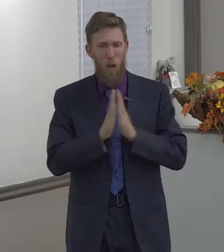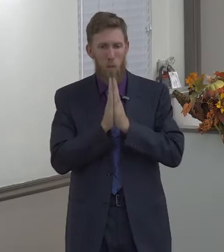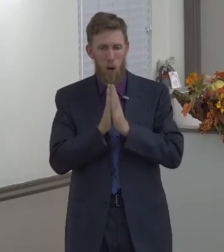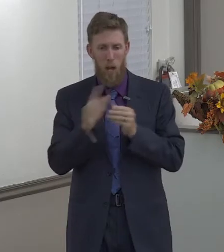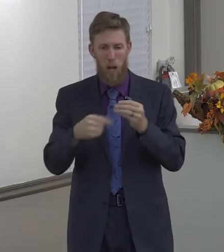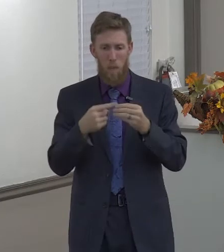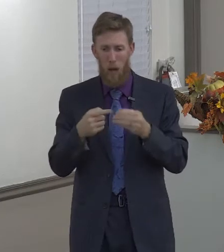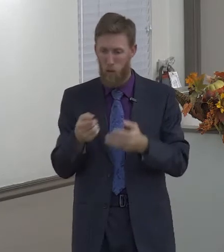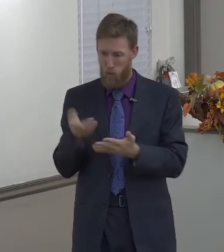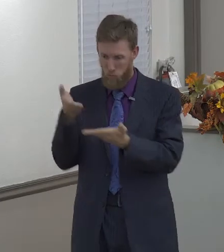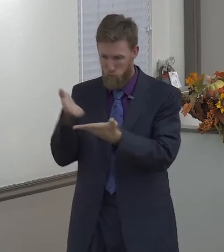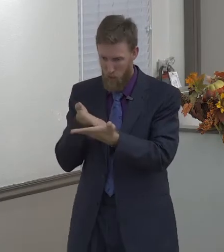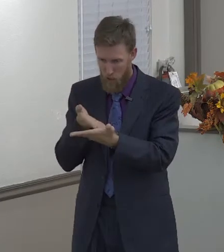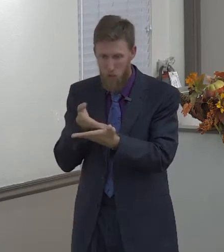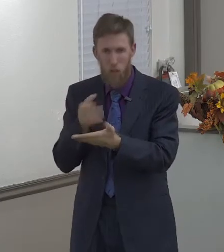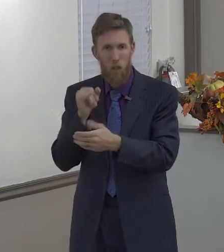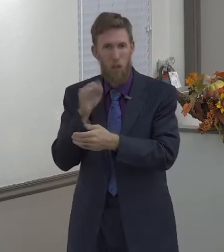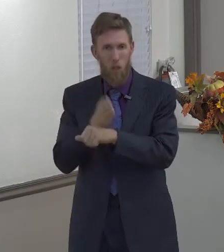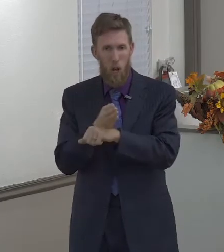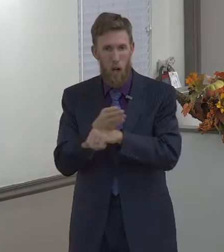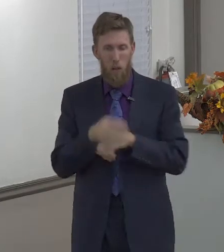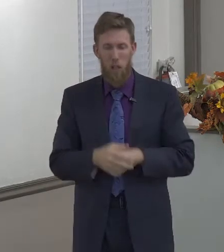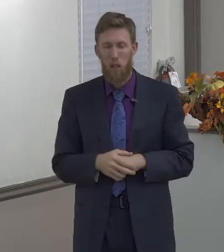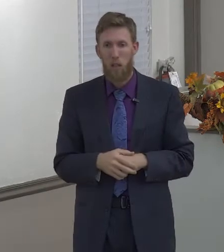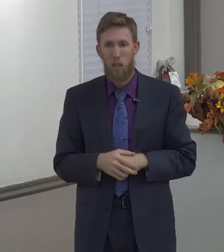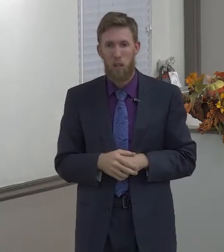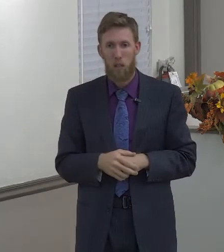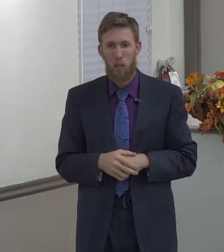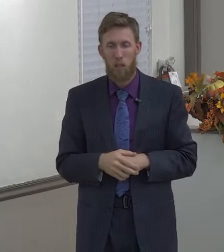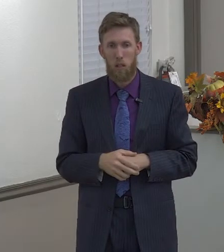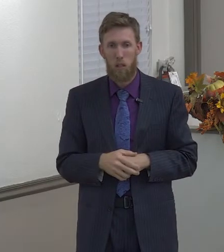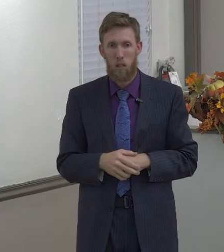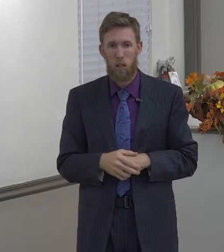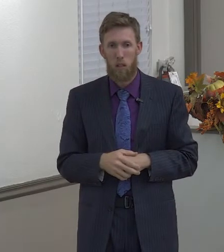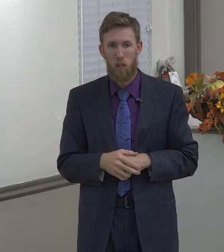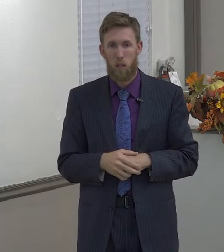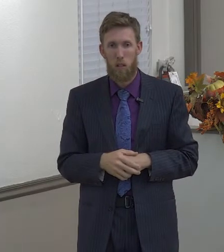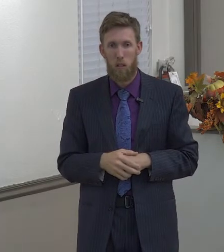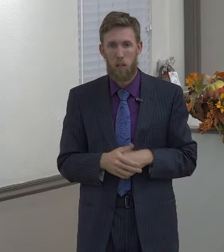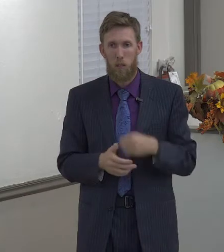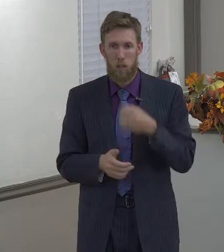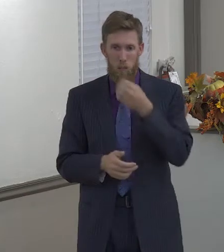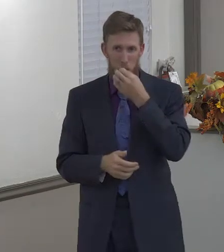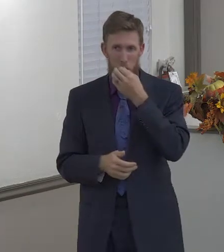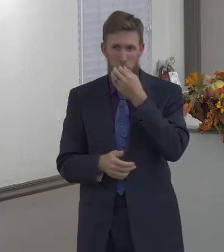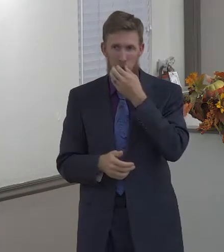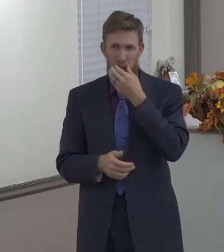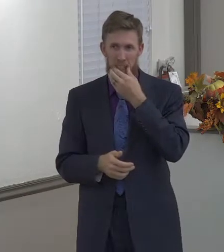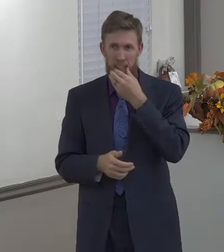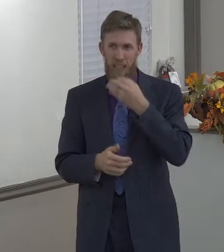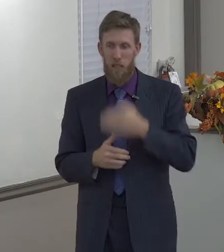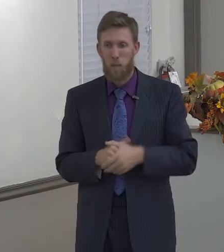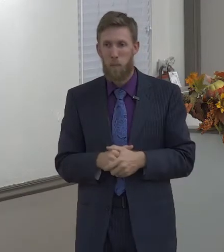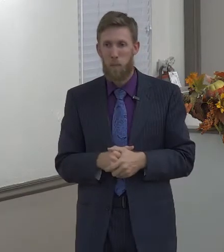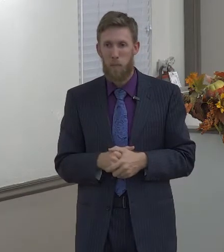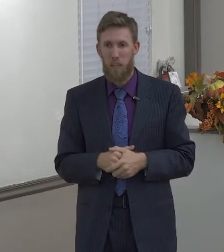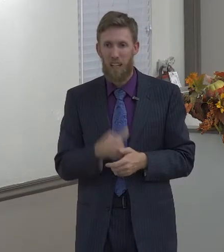yourself available. When we don't, the church suffers. When people aren't doing what they're supposed to be